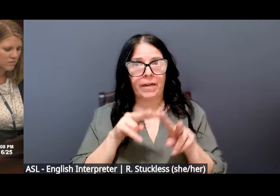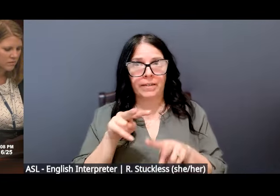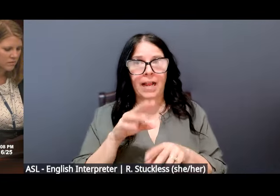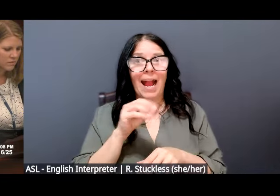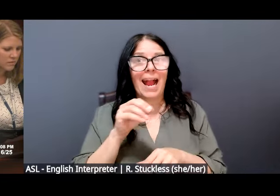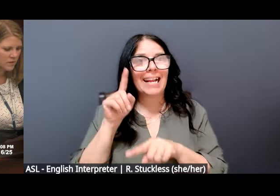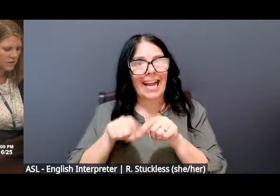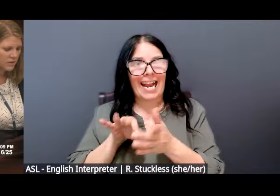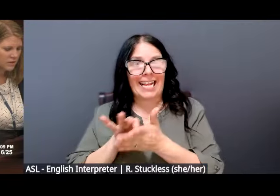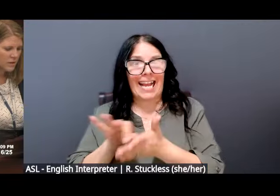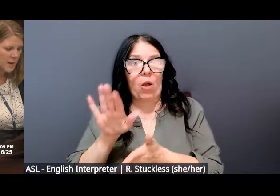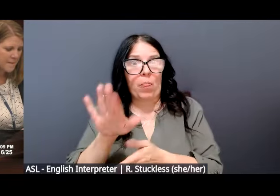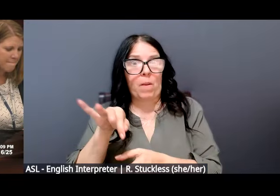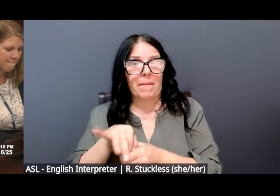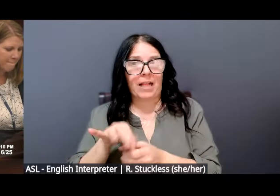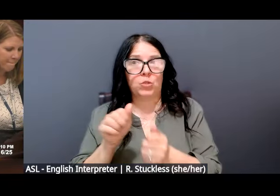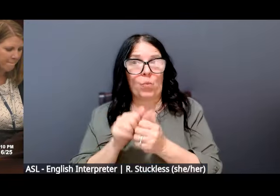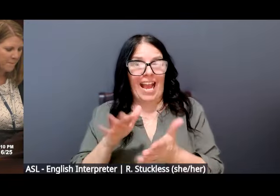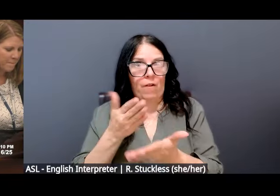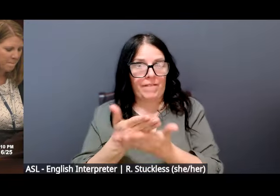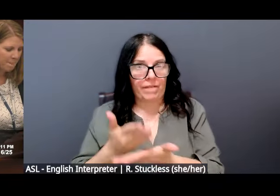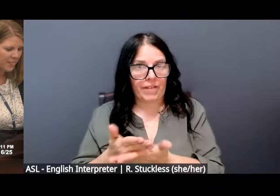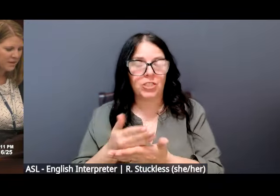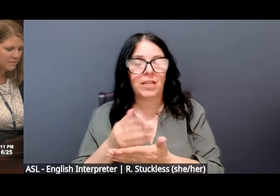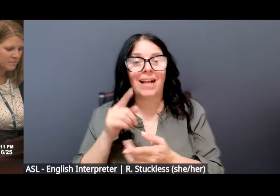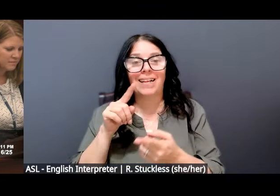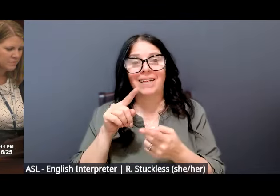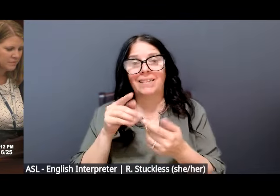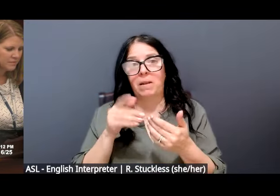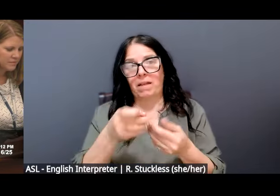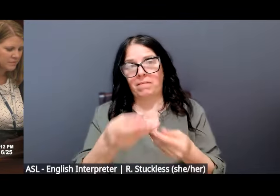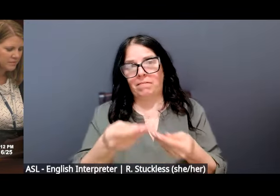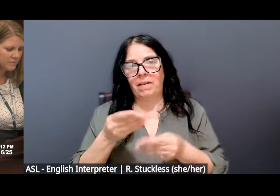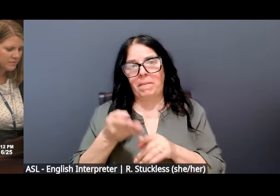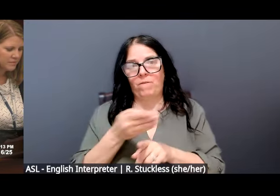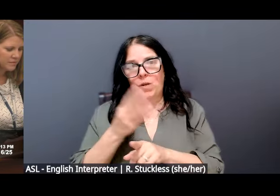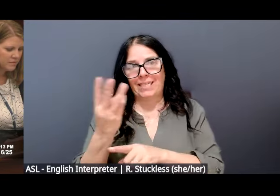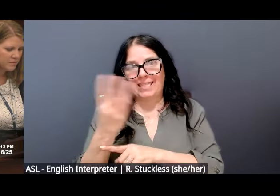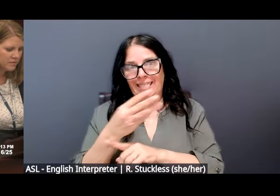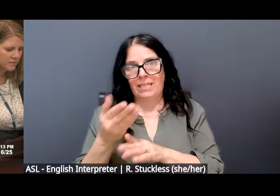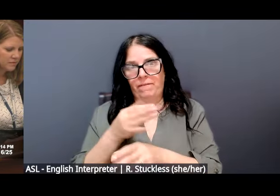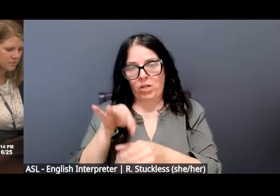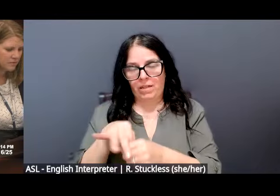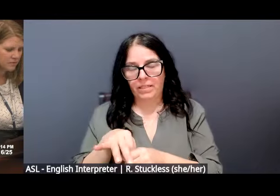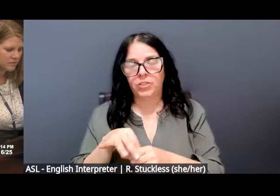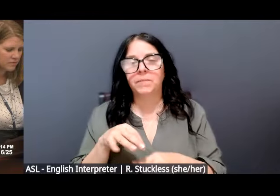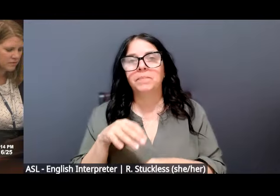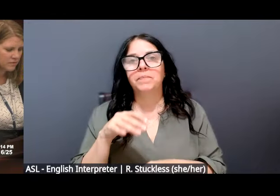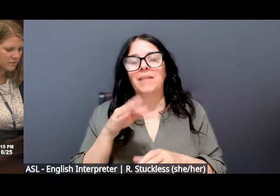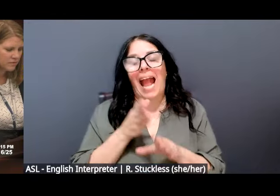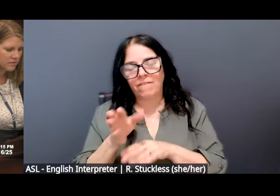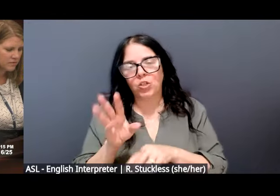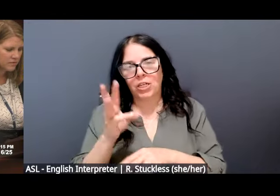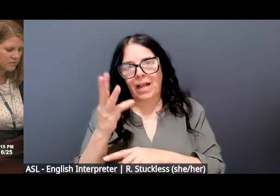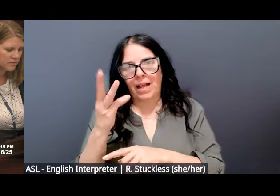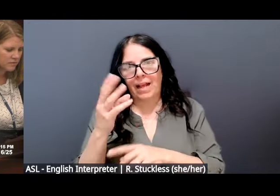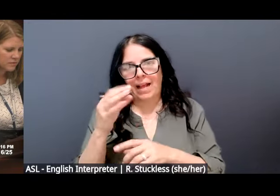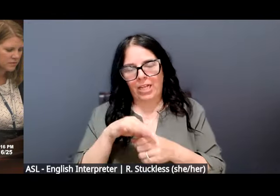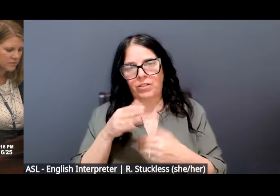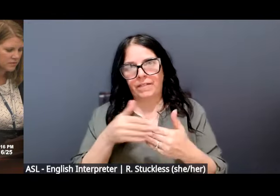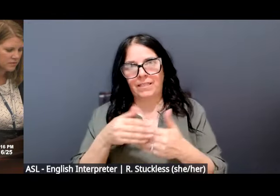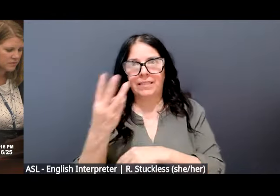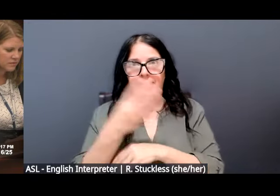post-election. For new registrations, require proof of citizenship by showing birth certificate, passport, and/or other documents. Eliminate